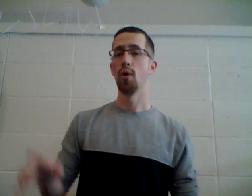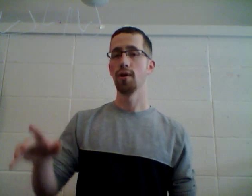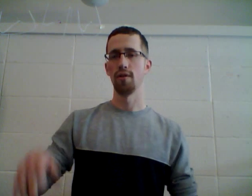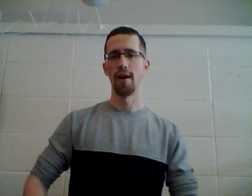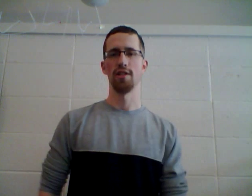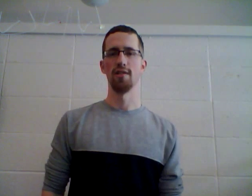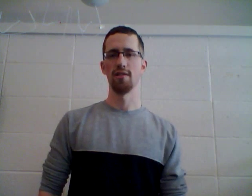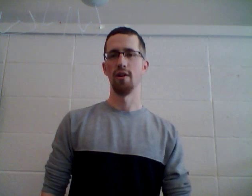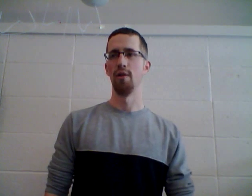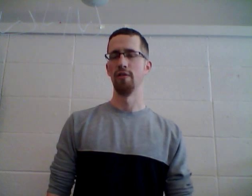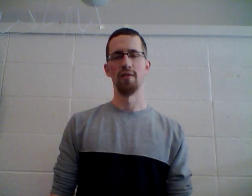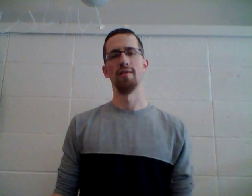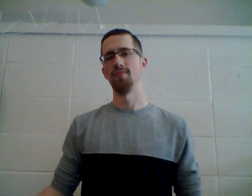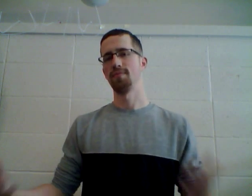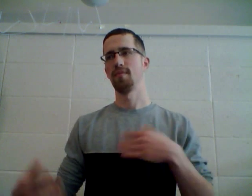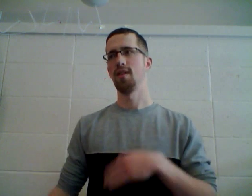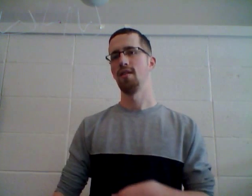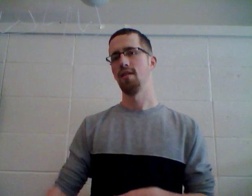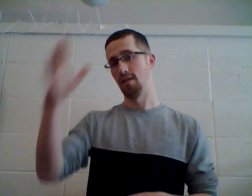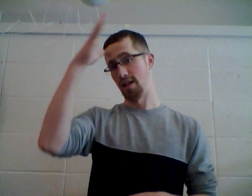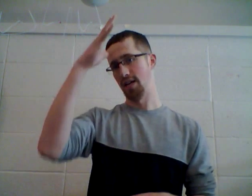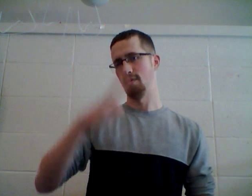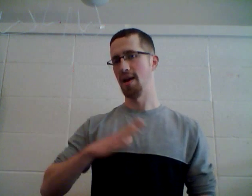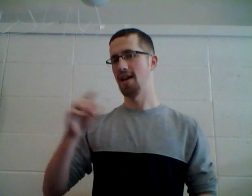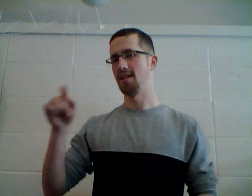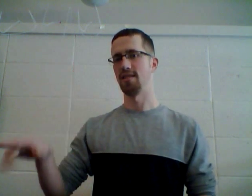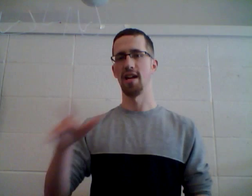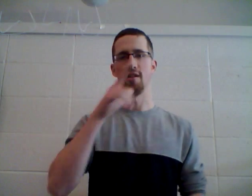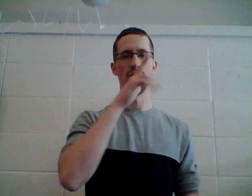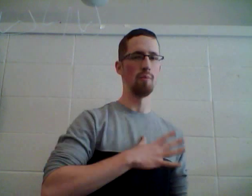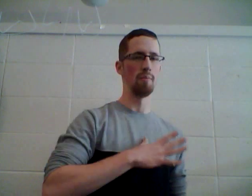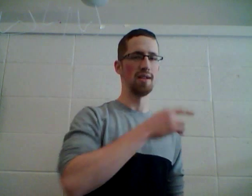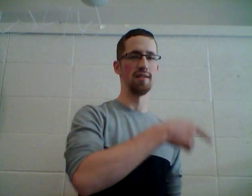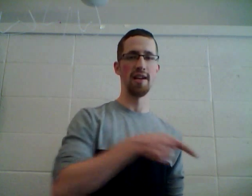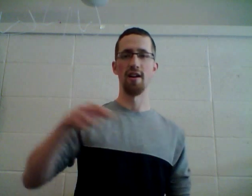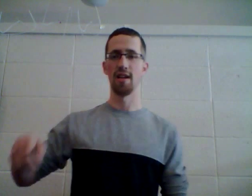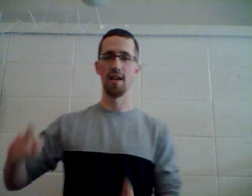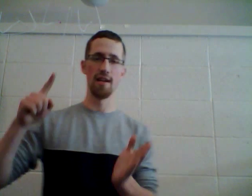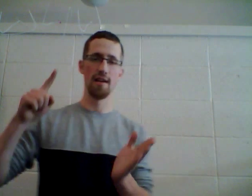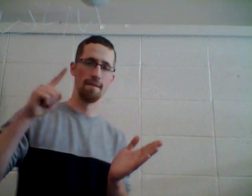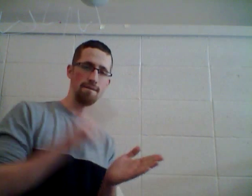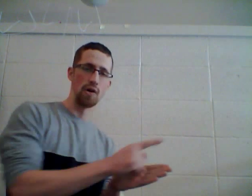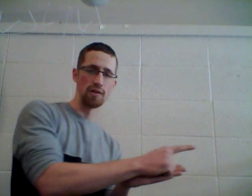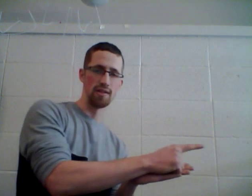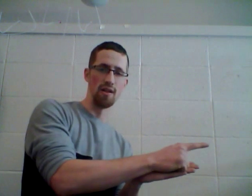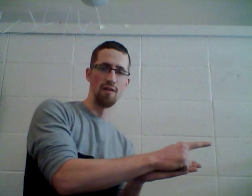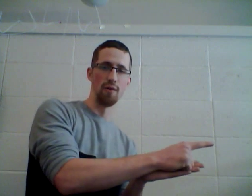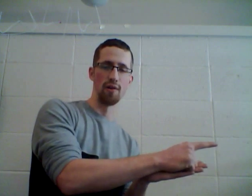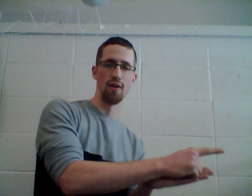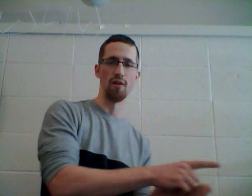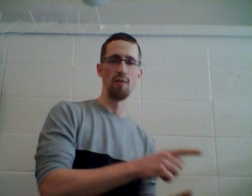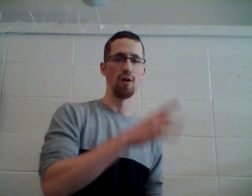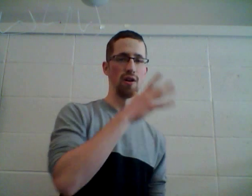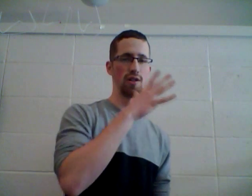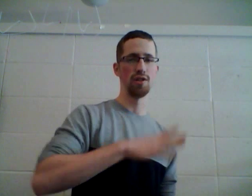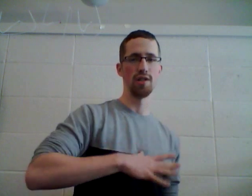Toward the direction, so like if a man is there and a woman is there, he falls in love with her, or